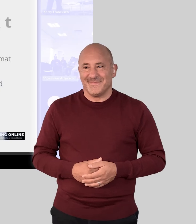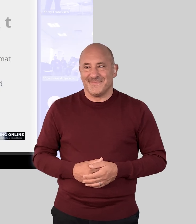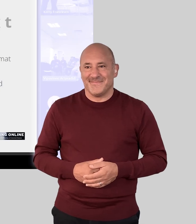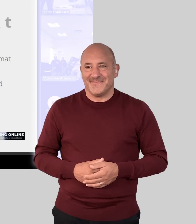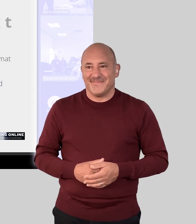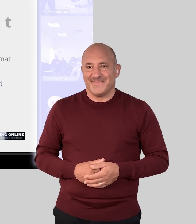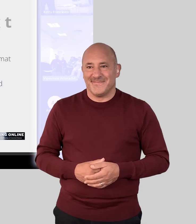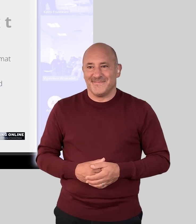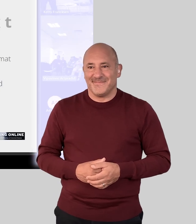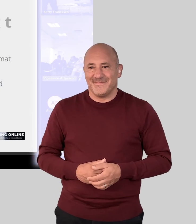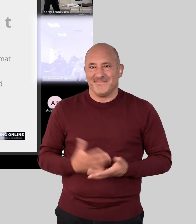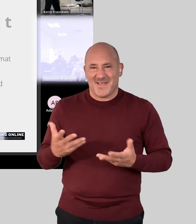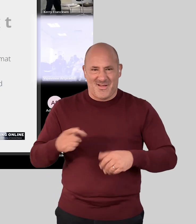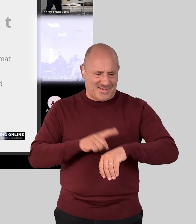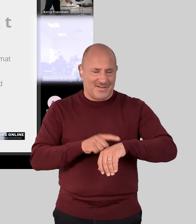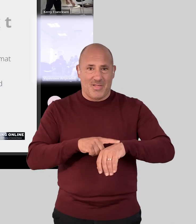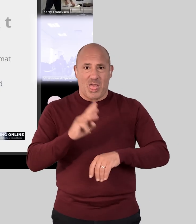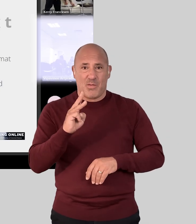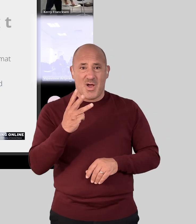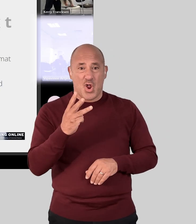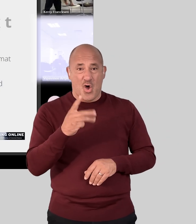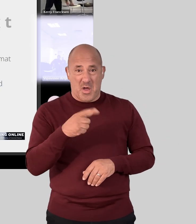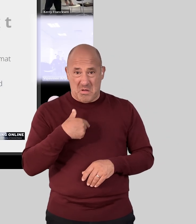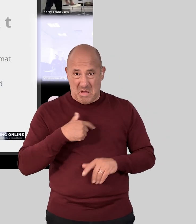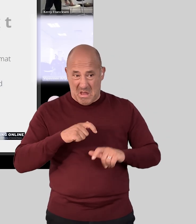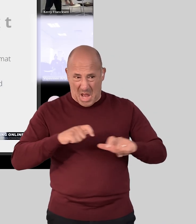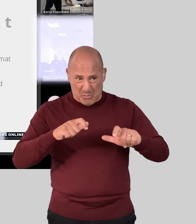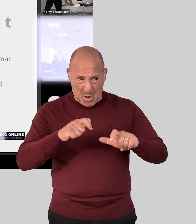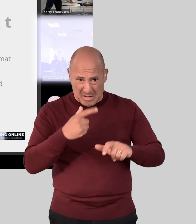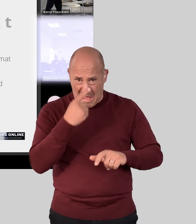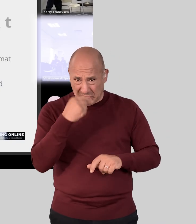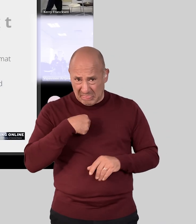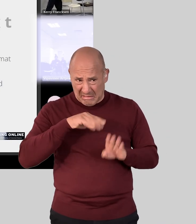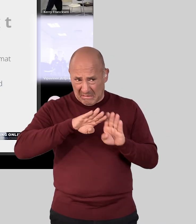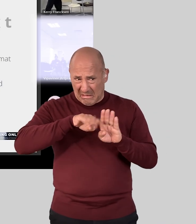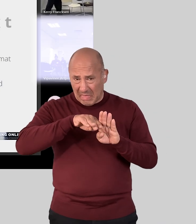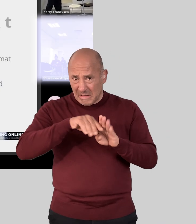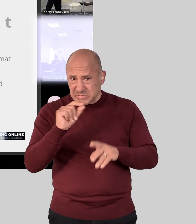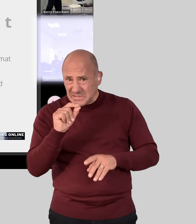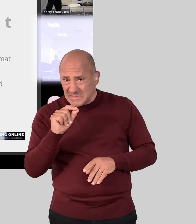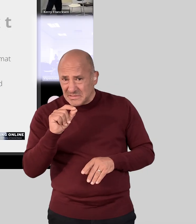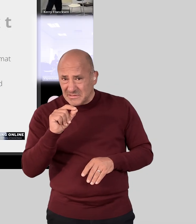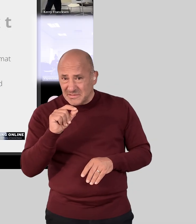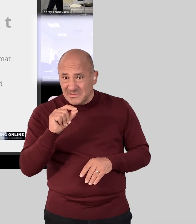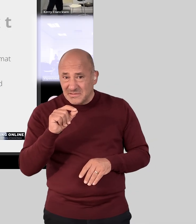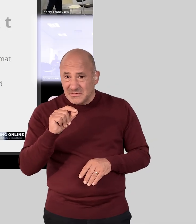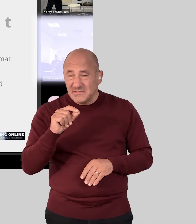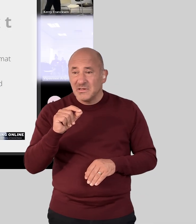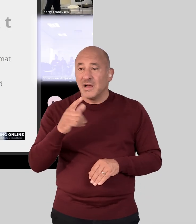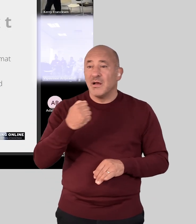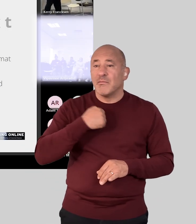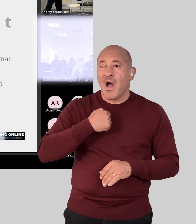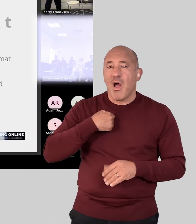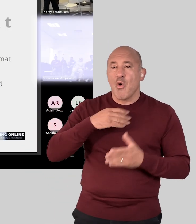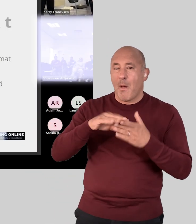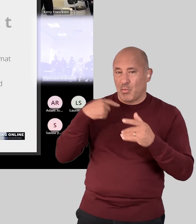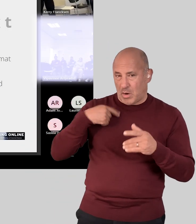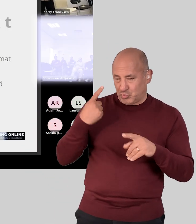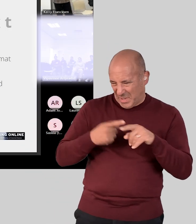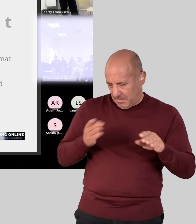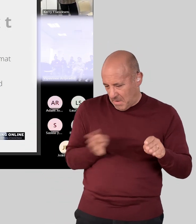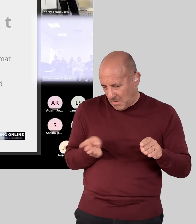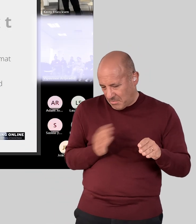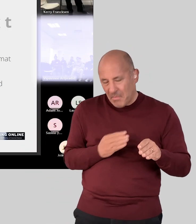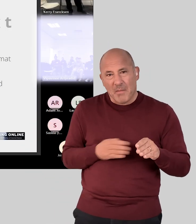in. Well, it's 3 o'clock. Are people okay if we carry on just for a little bit? Yes. Do you want me to